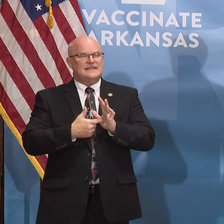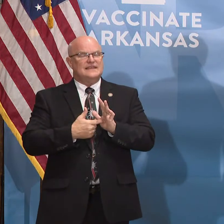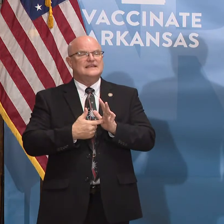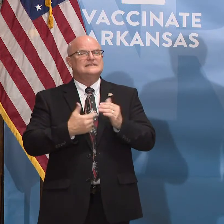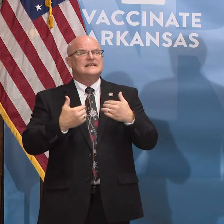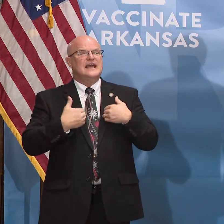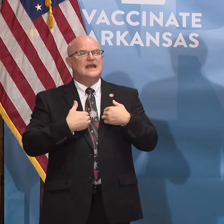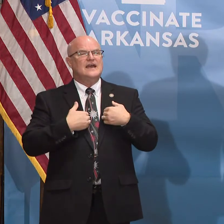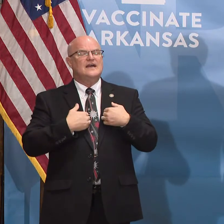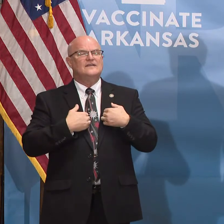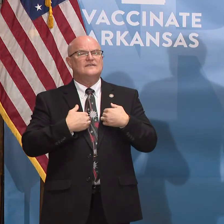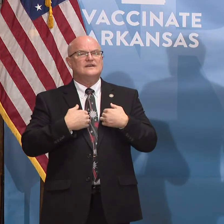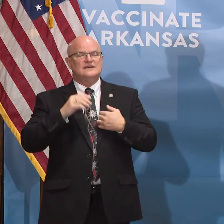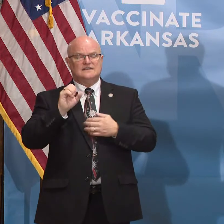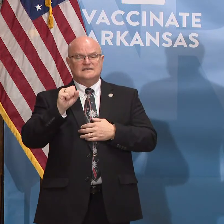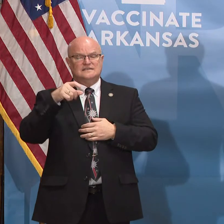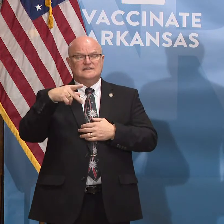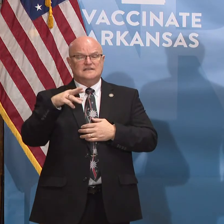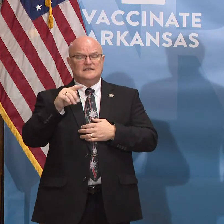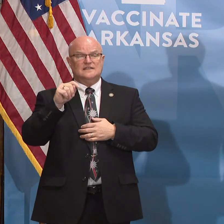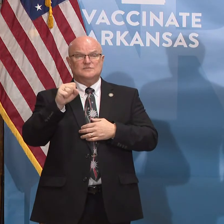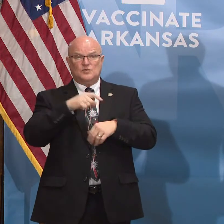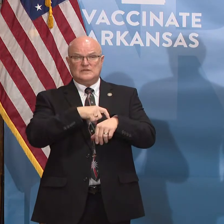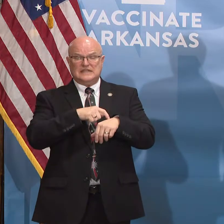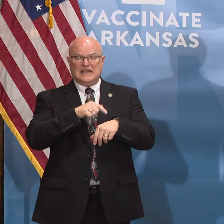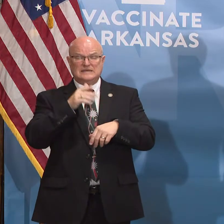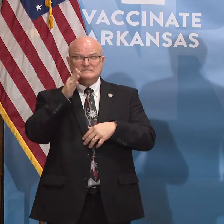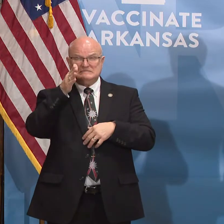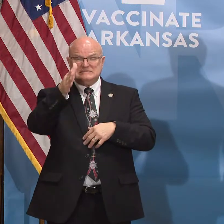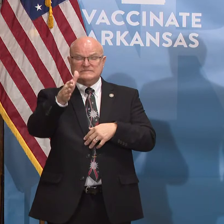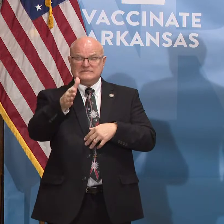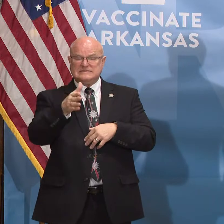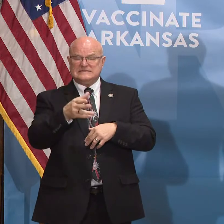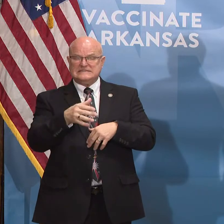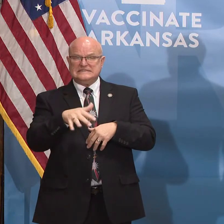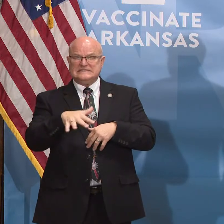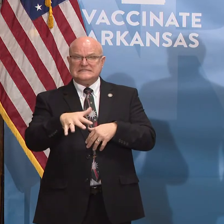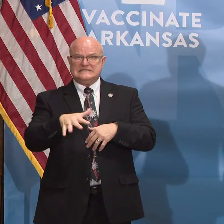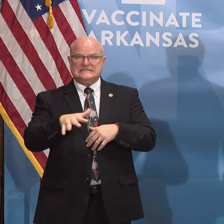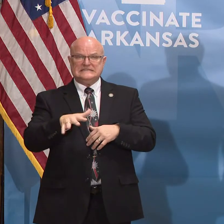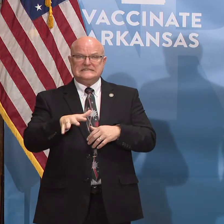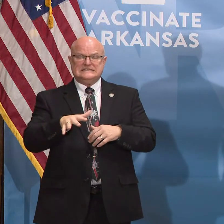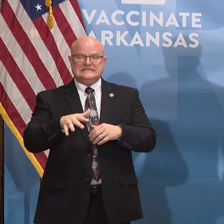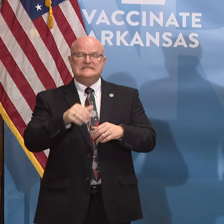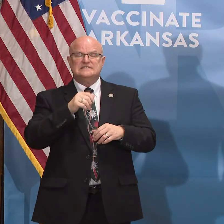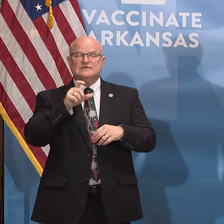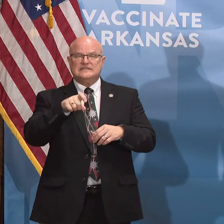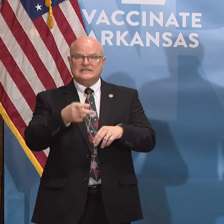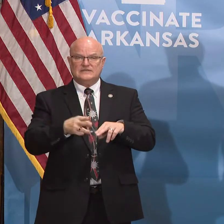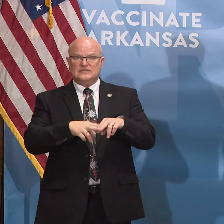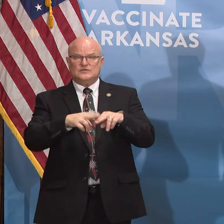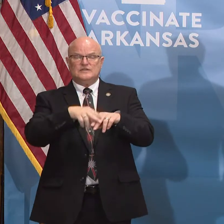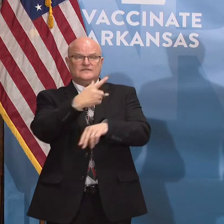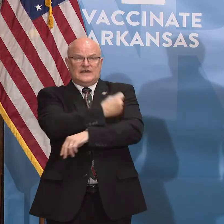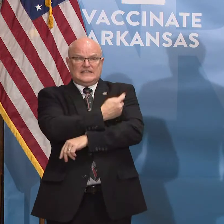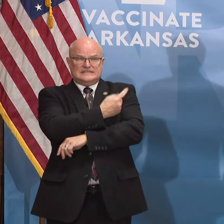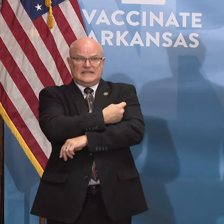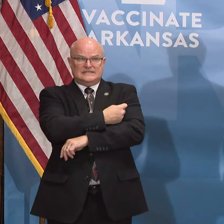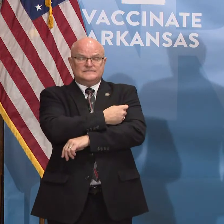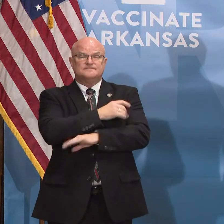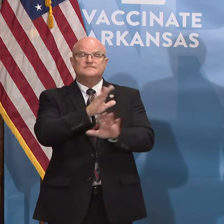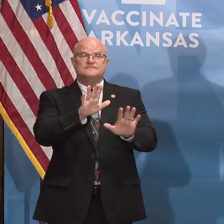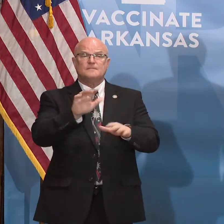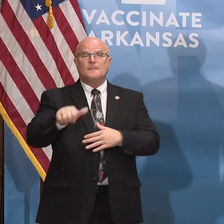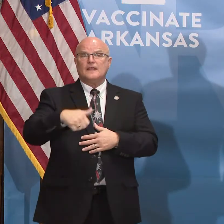going to have a very shaky sports season if we don't increase our vaccination rate. And as we've seen in other